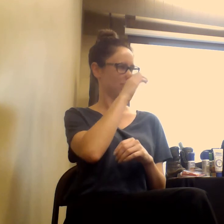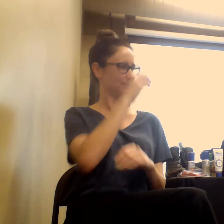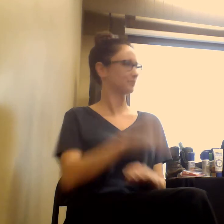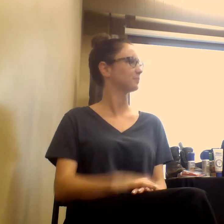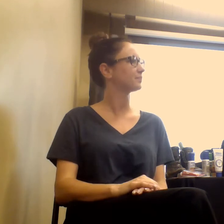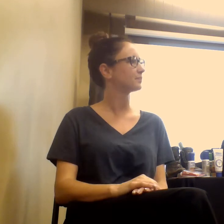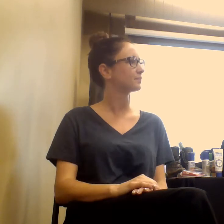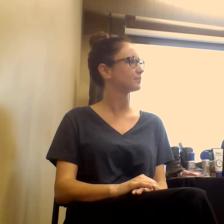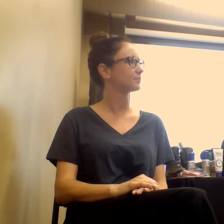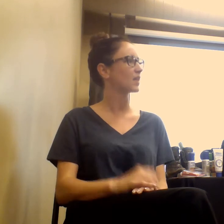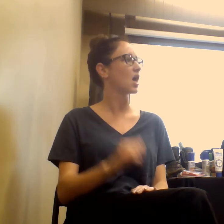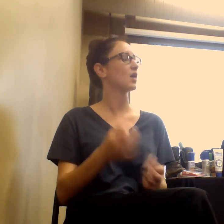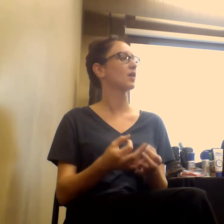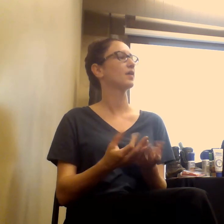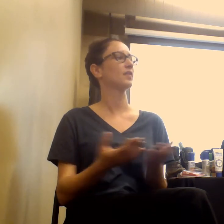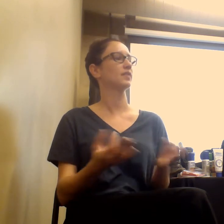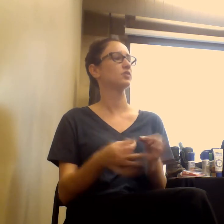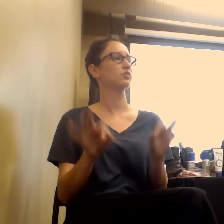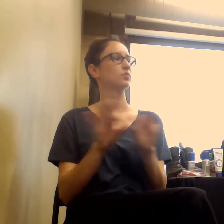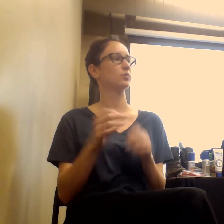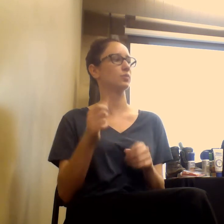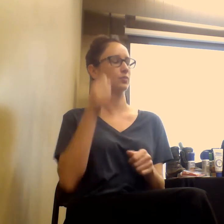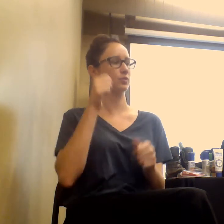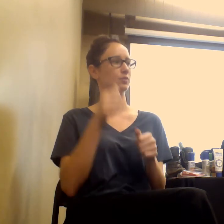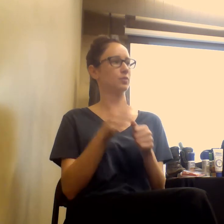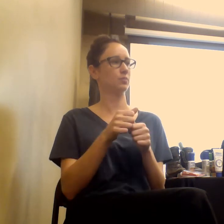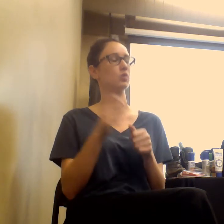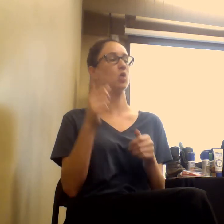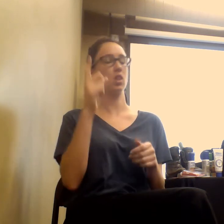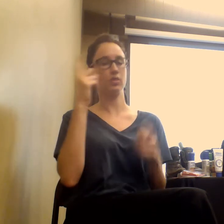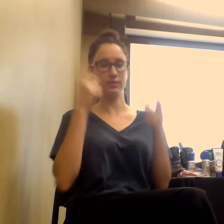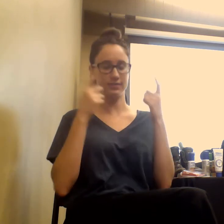aggressive is the actual sole itself? Let's see what these guys are aimed